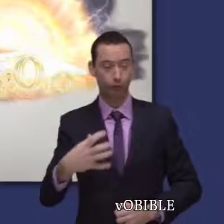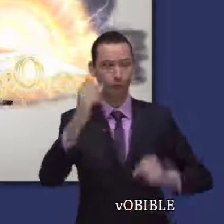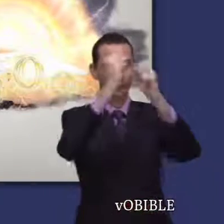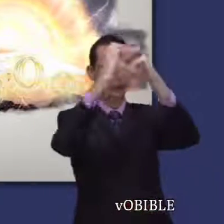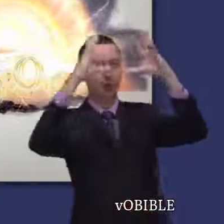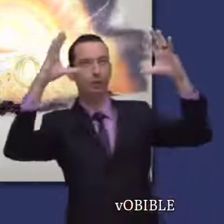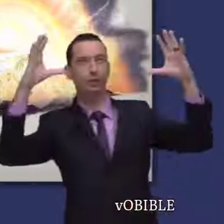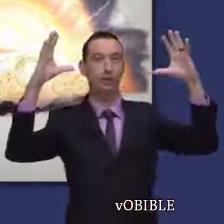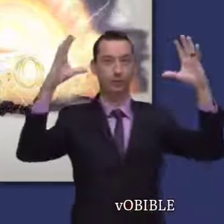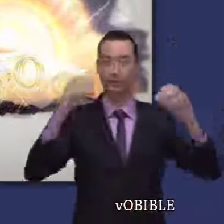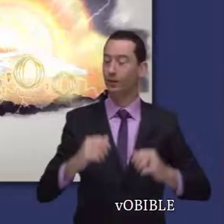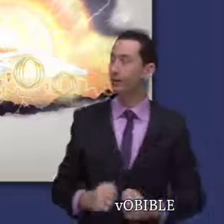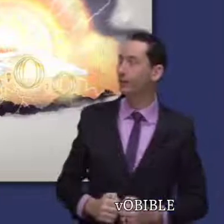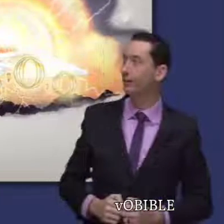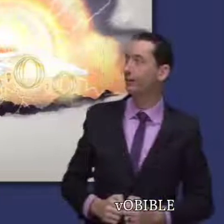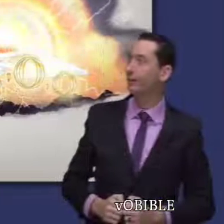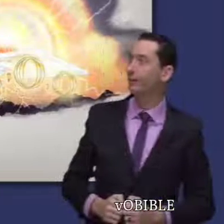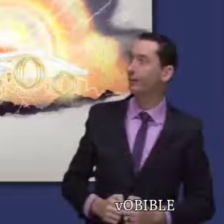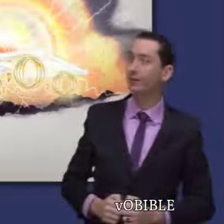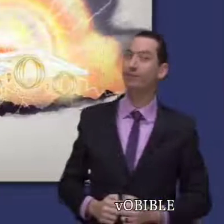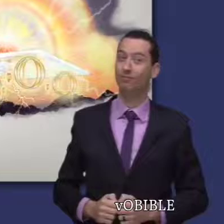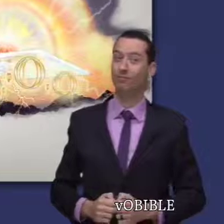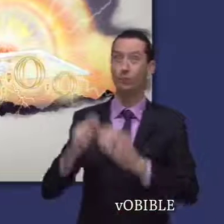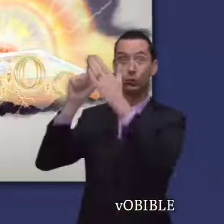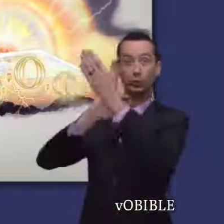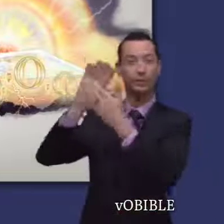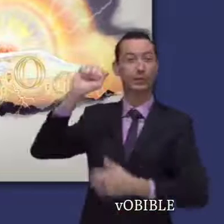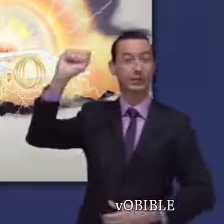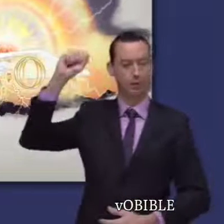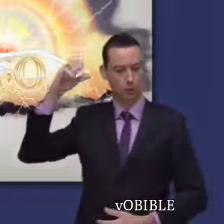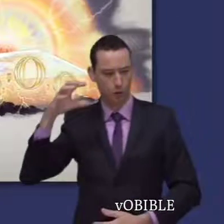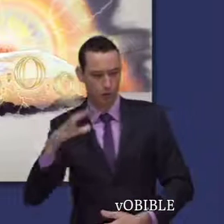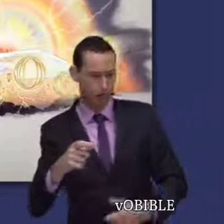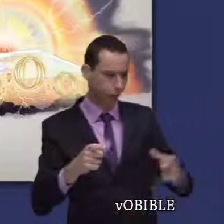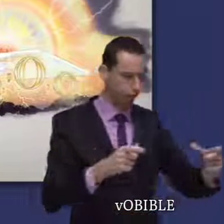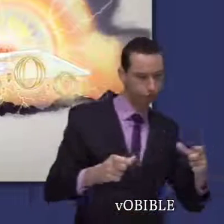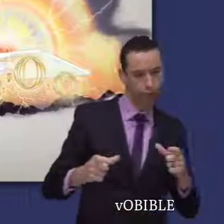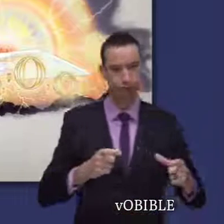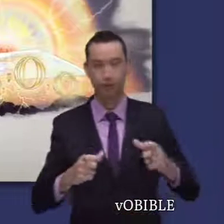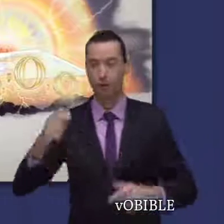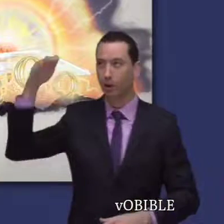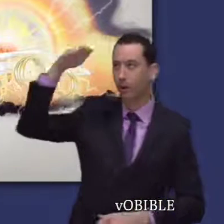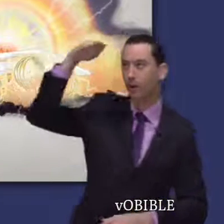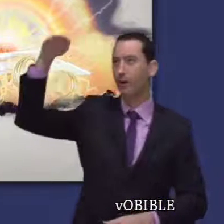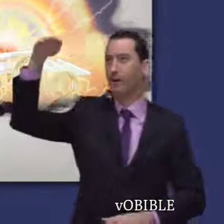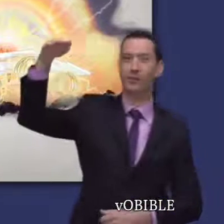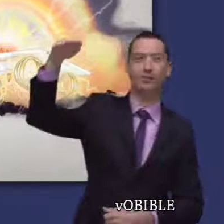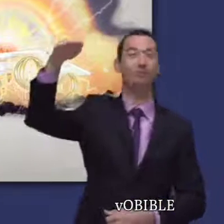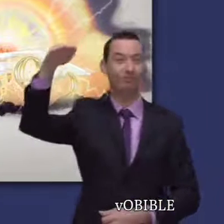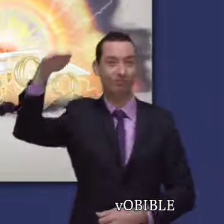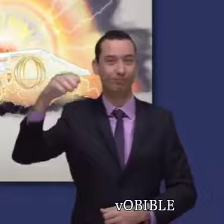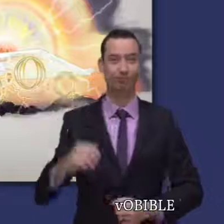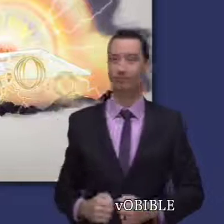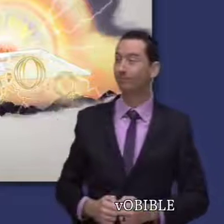Ezekiel is awed by a vision of the heavenly part of Jehovah's organization, which is represented by a celestial chariot